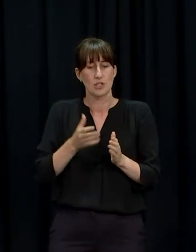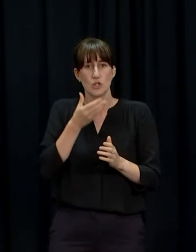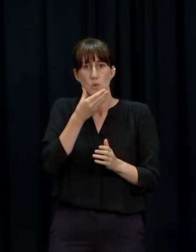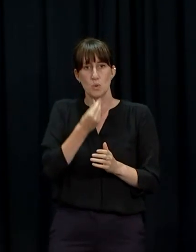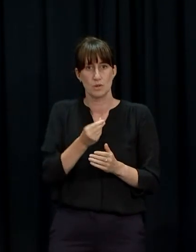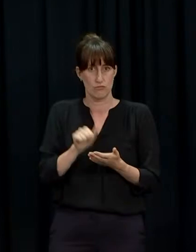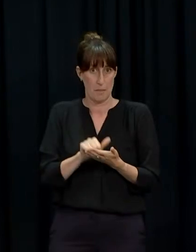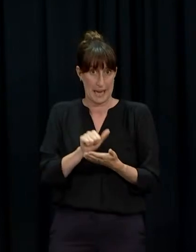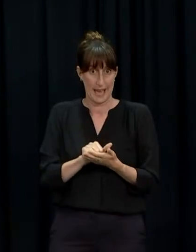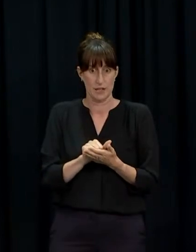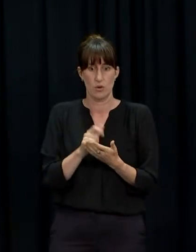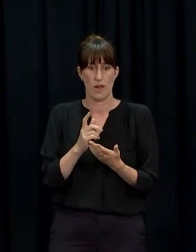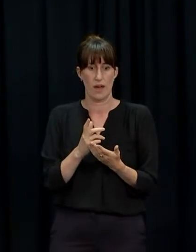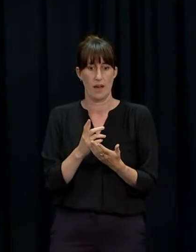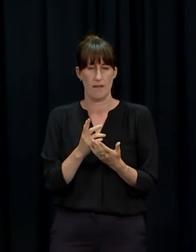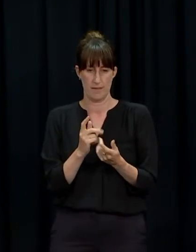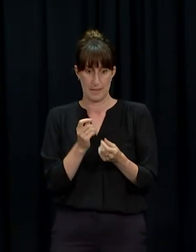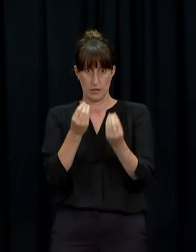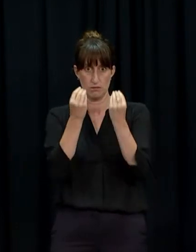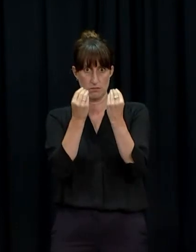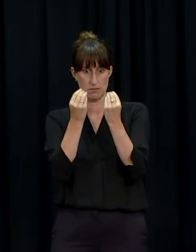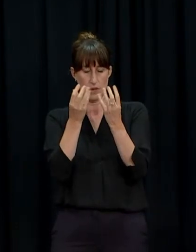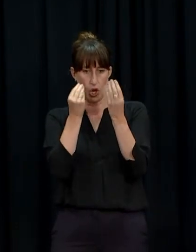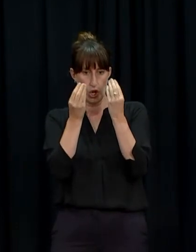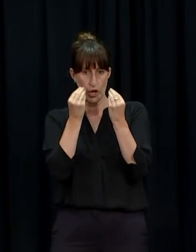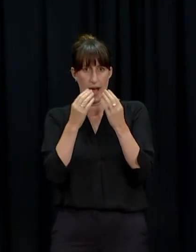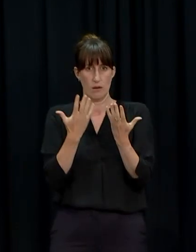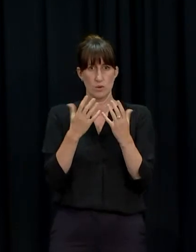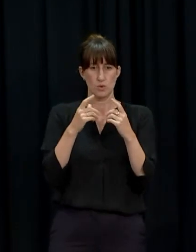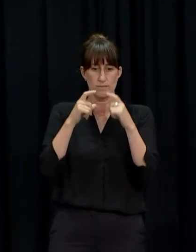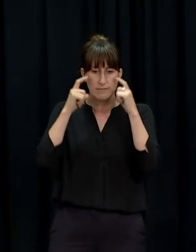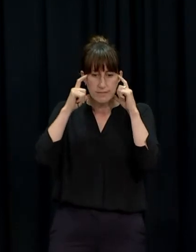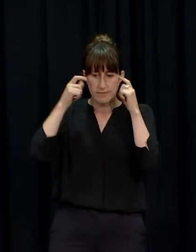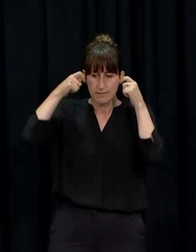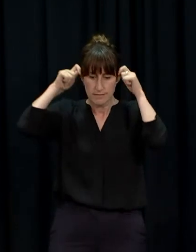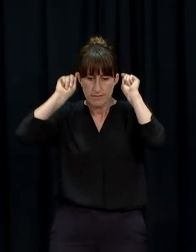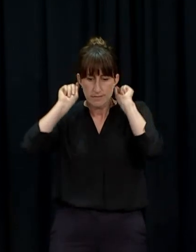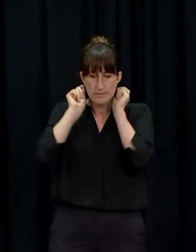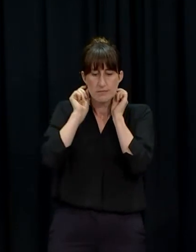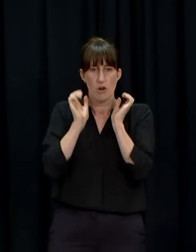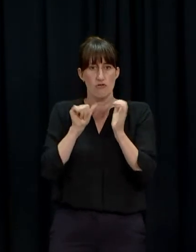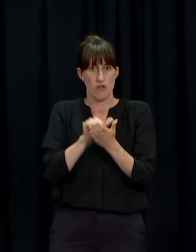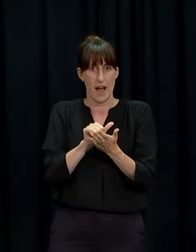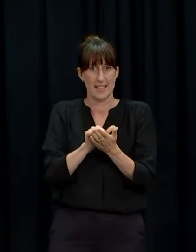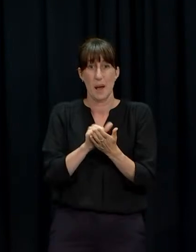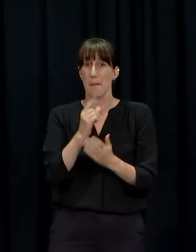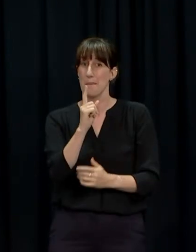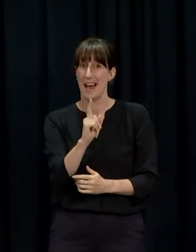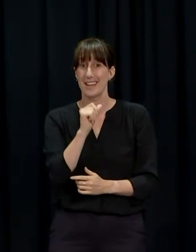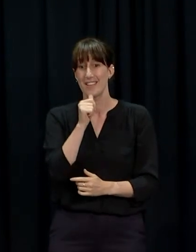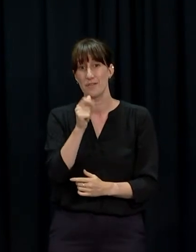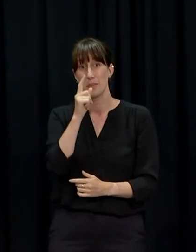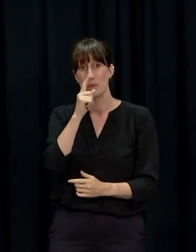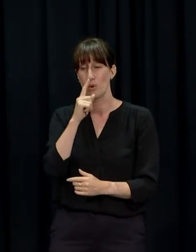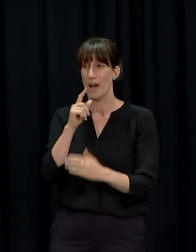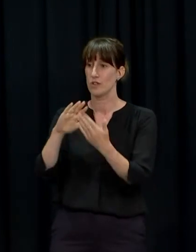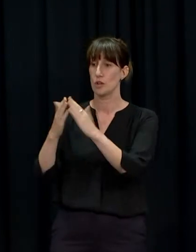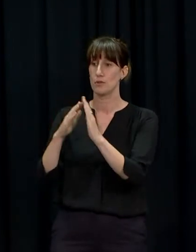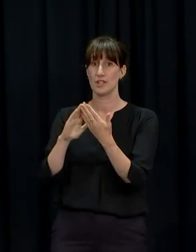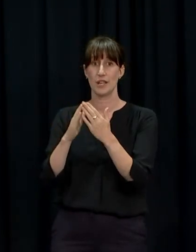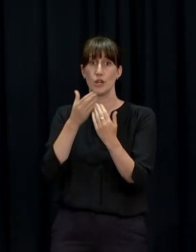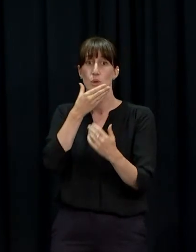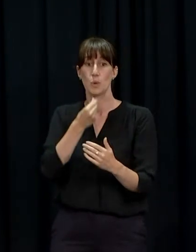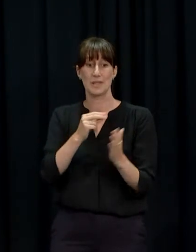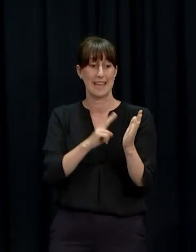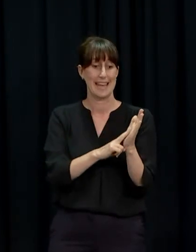said yesterday, some people will be using N95s in the community because they are available, and one of the things we will be doing in our